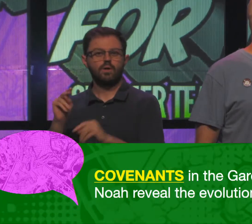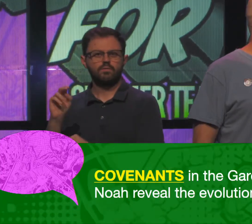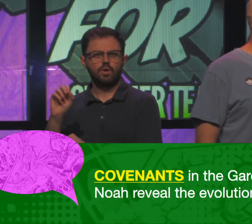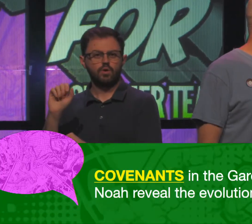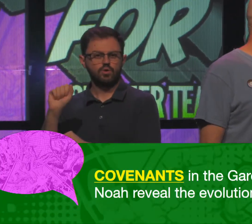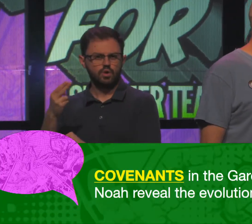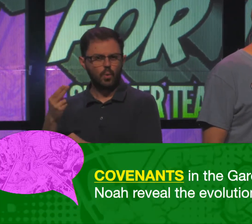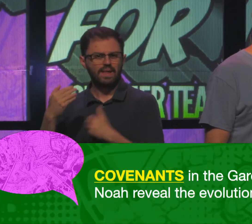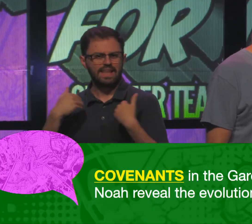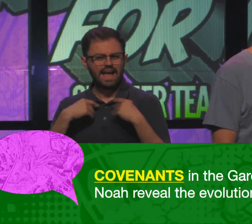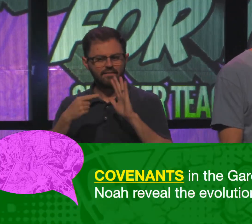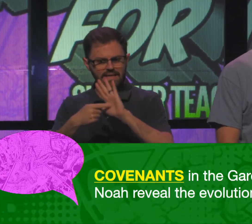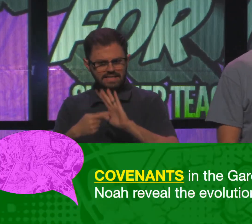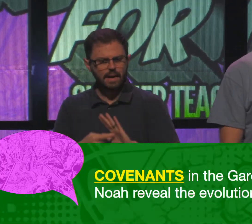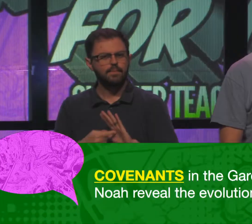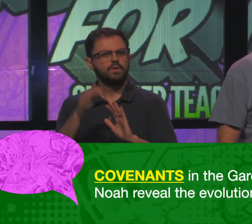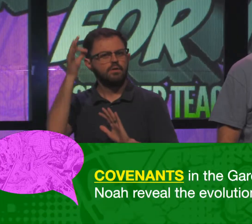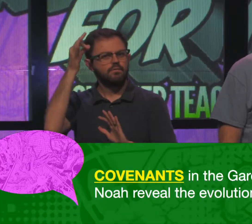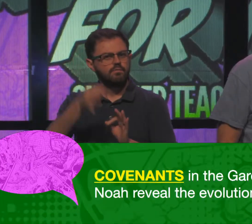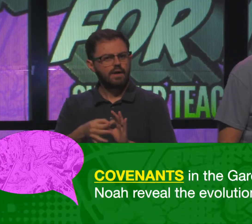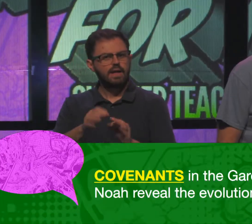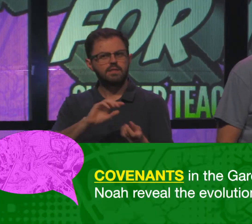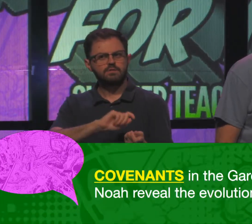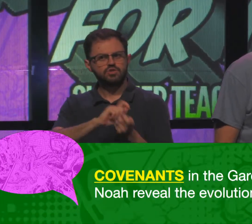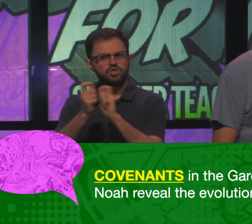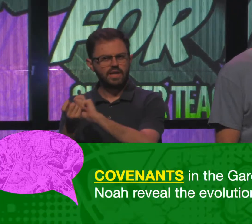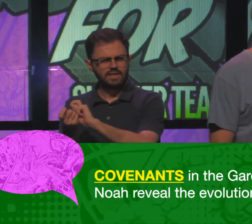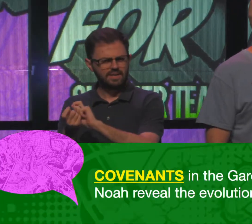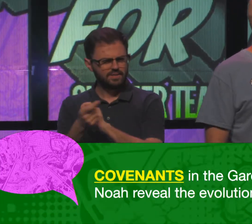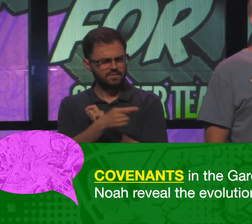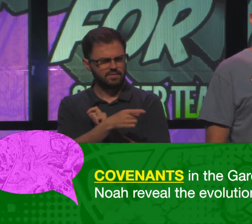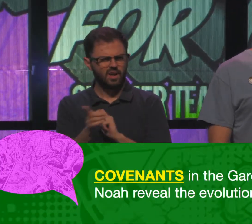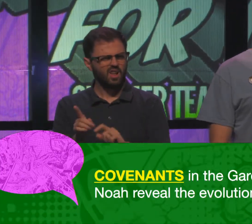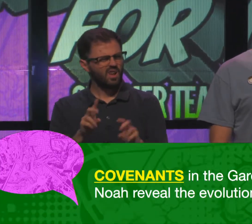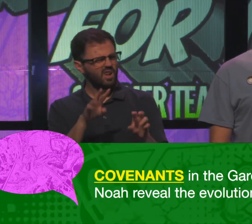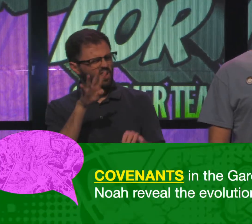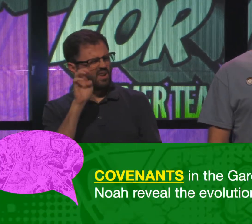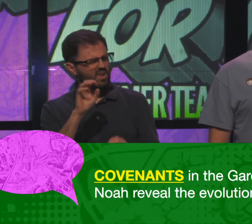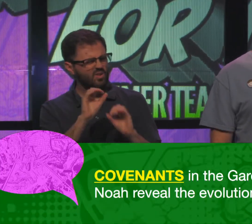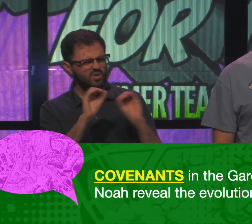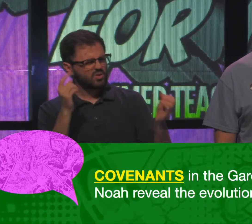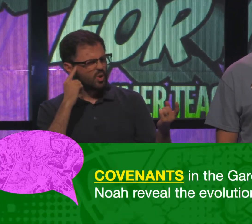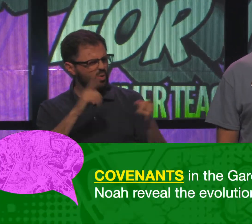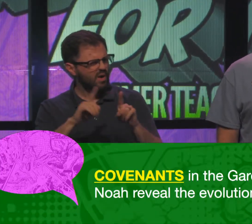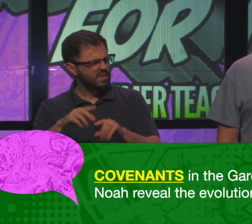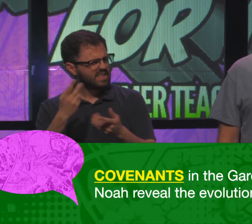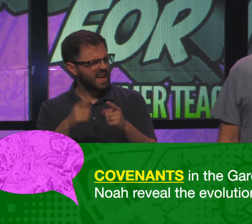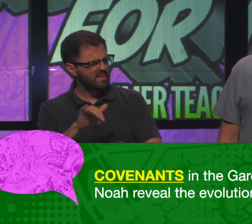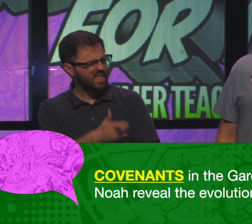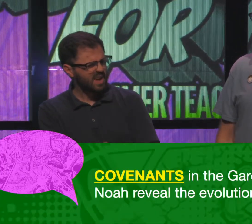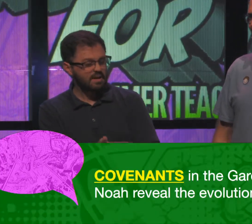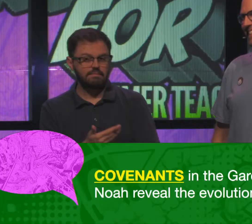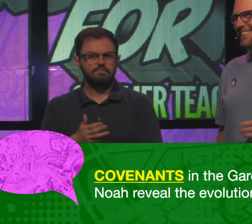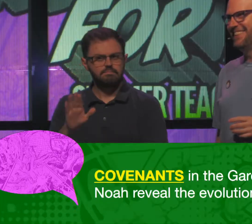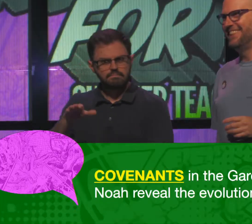you talking about, Ryan? There's no covenants there. Oh, yes, there is. And I have the degrees to prove it.